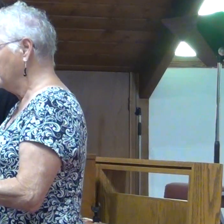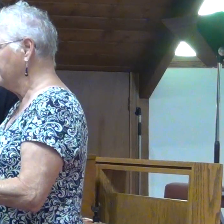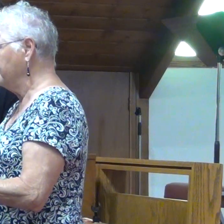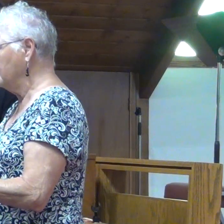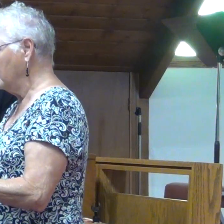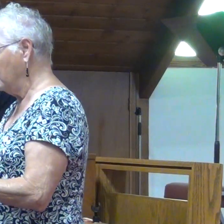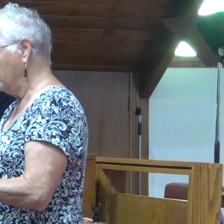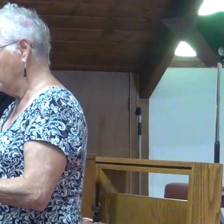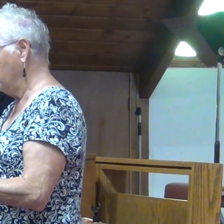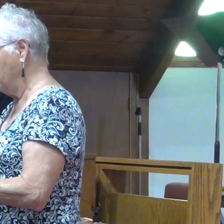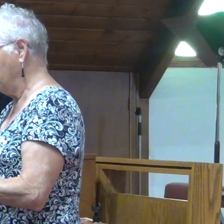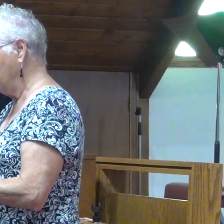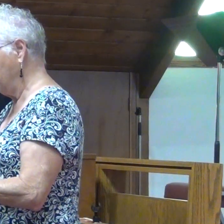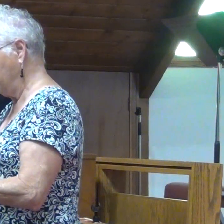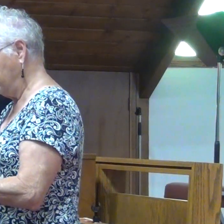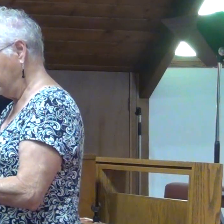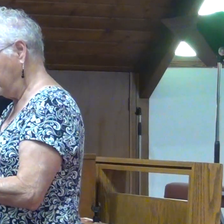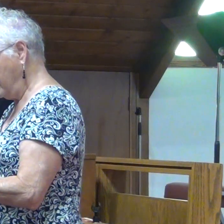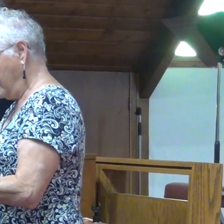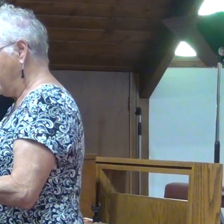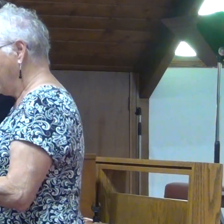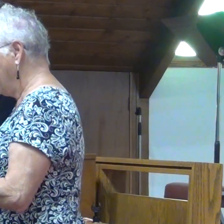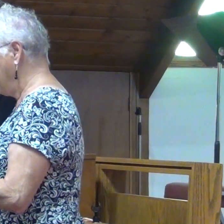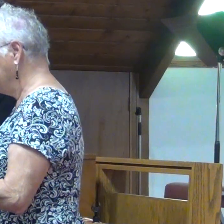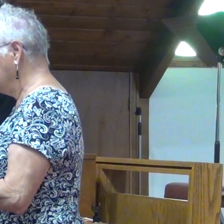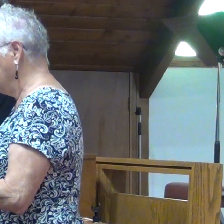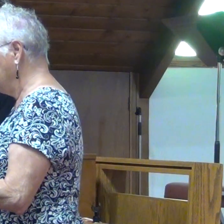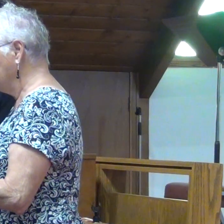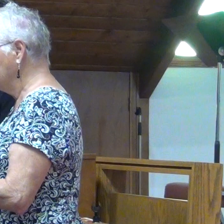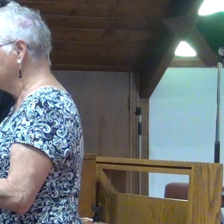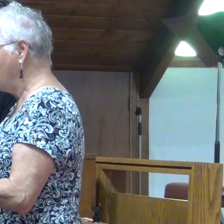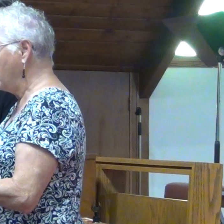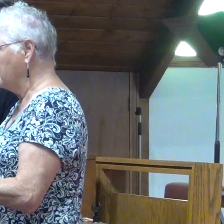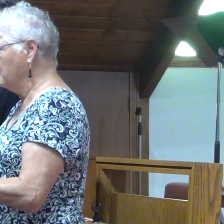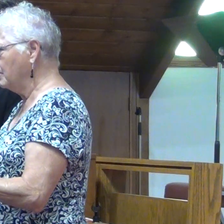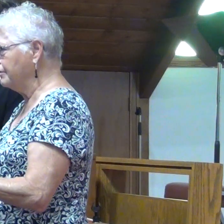talk with the Lord. Have a